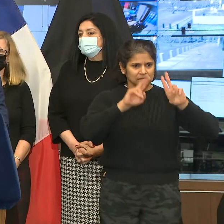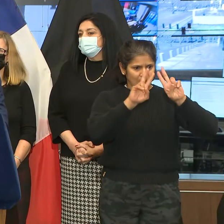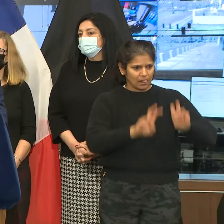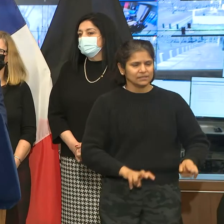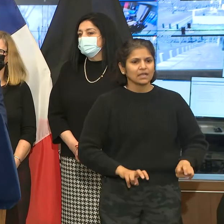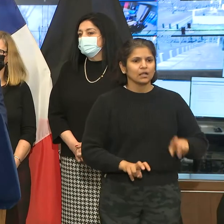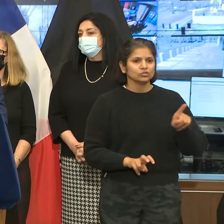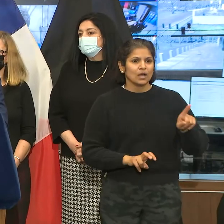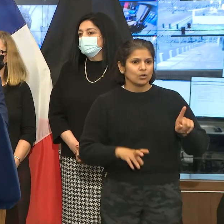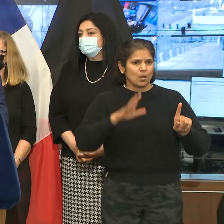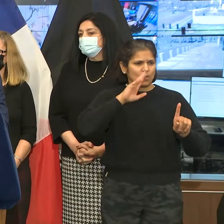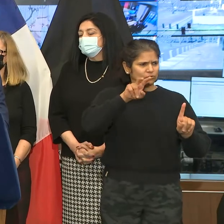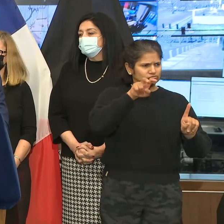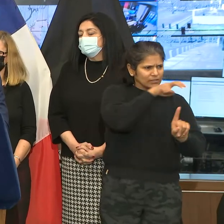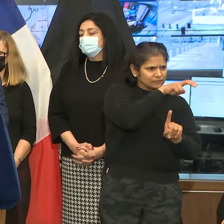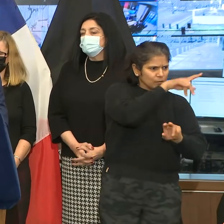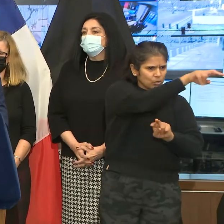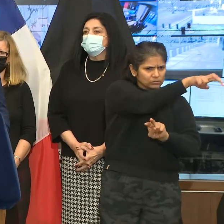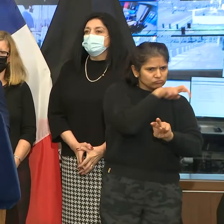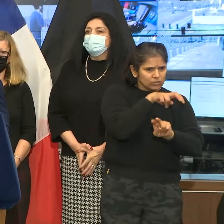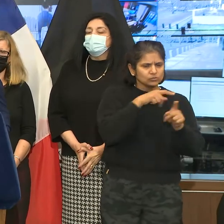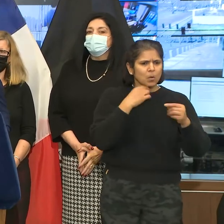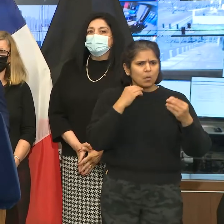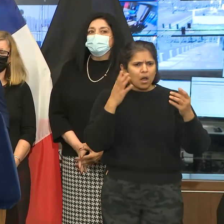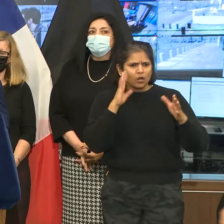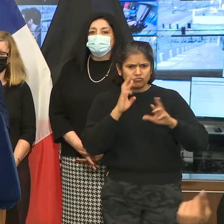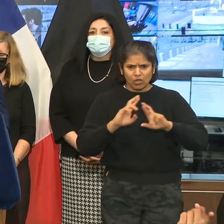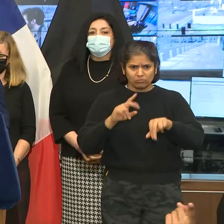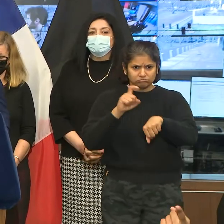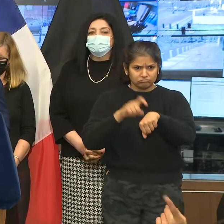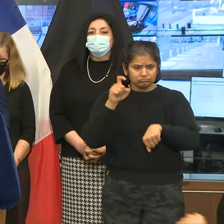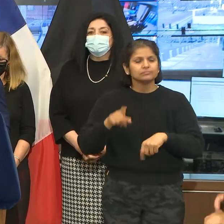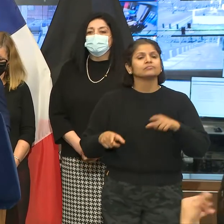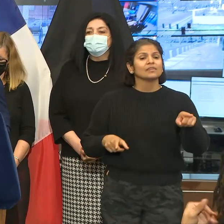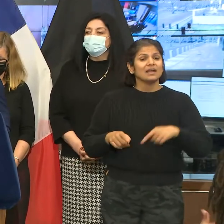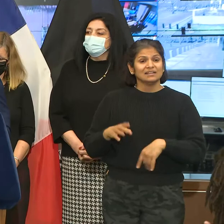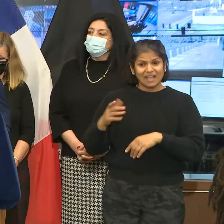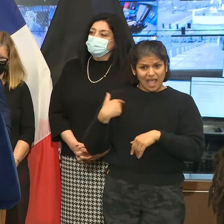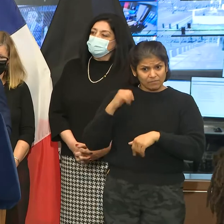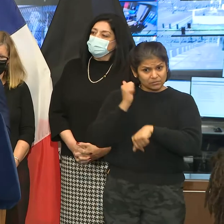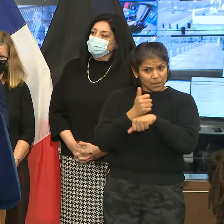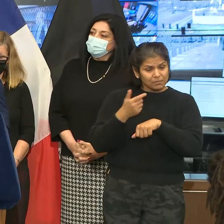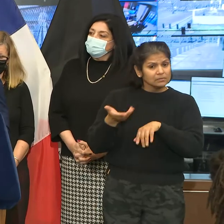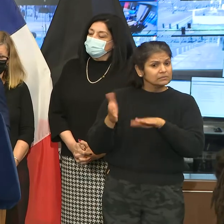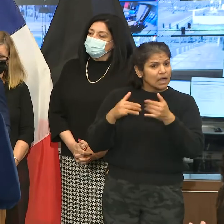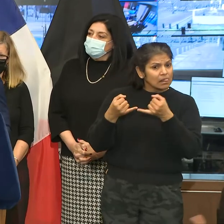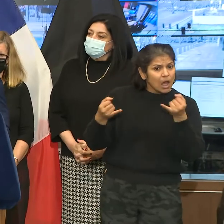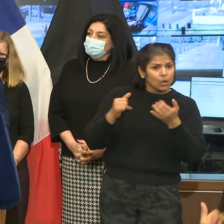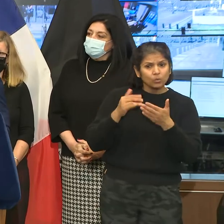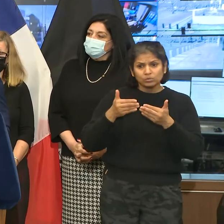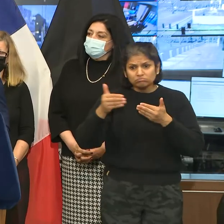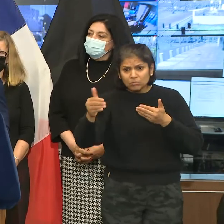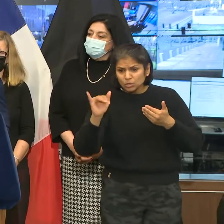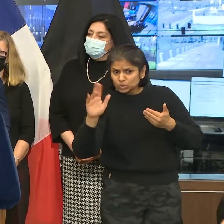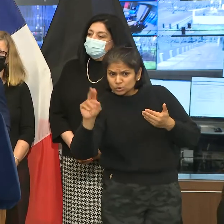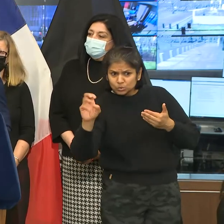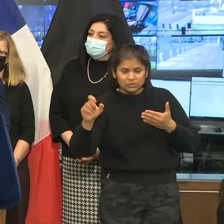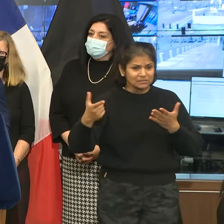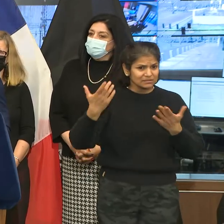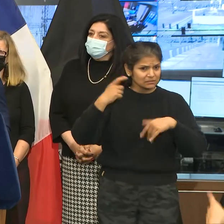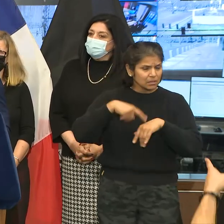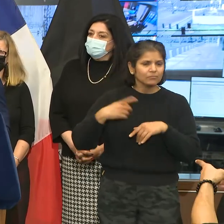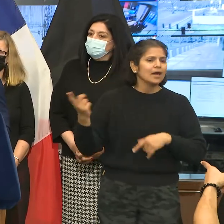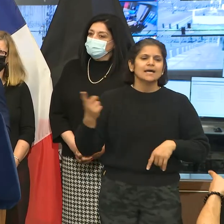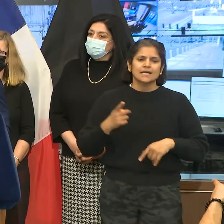Is there a timeline for getting it done? In June, end of the year, do you have some expectation for when they'll be done? No, that is too